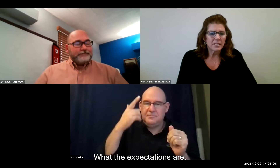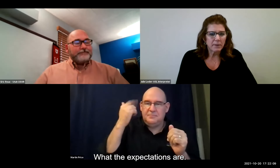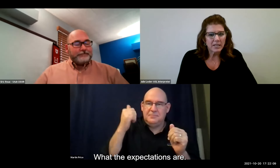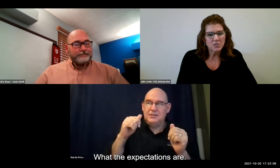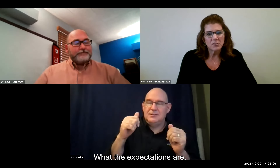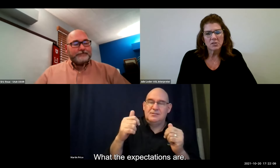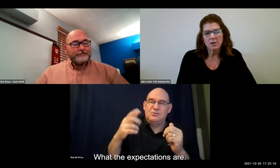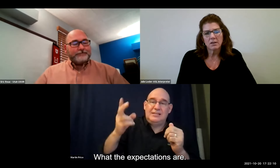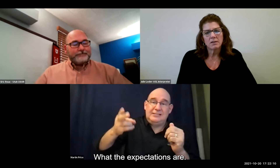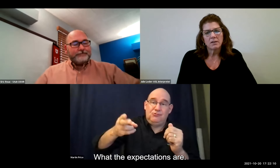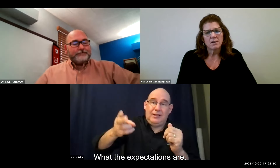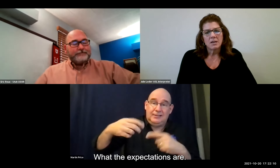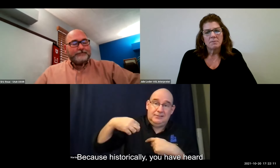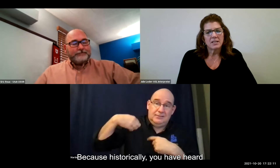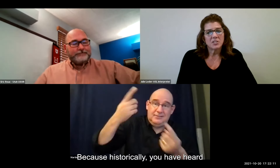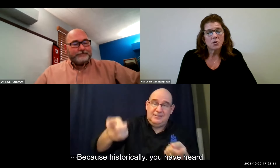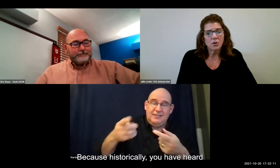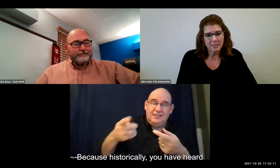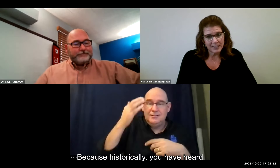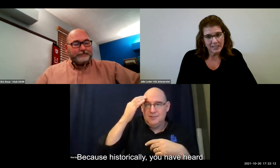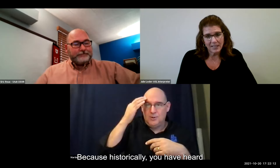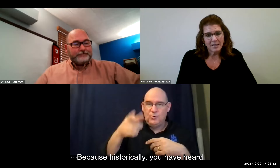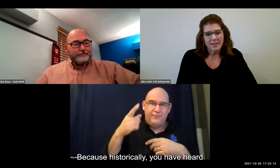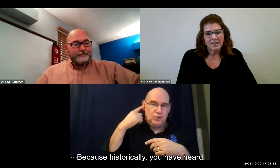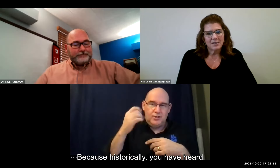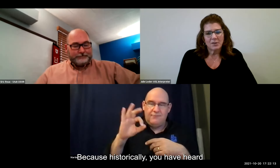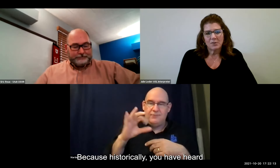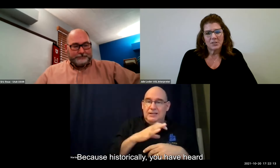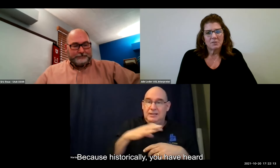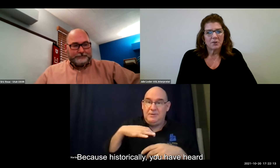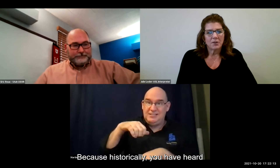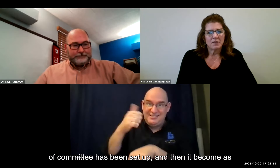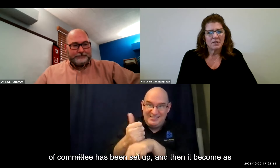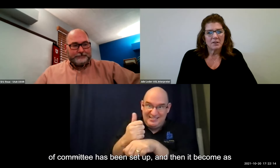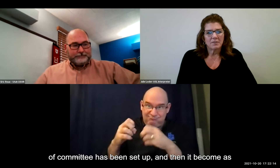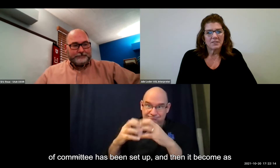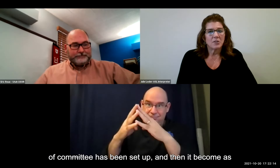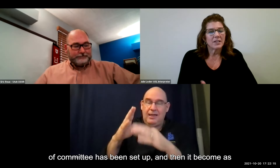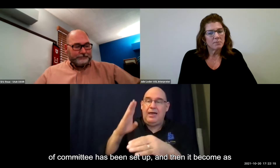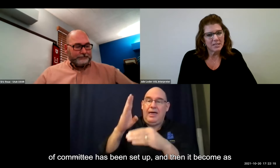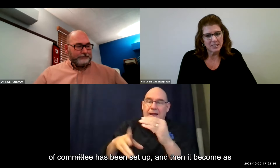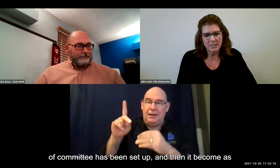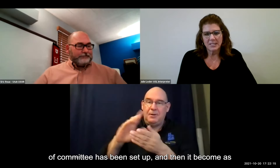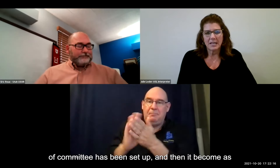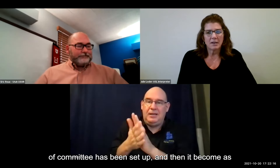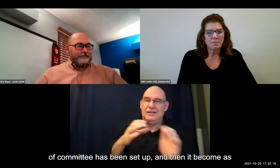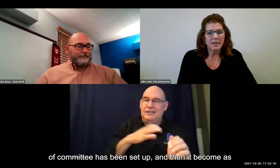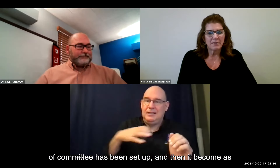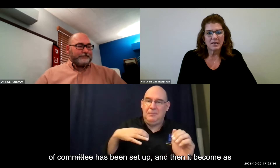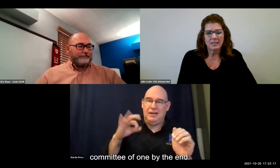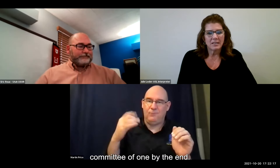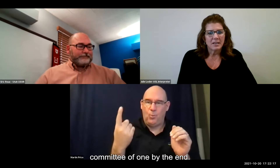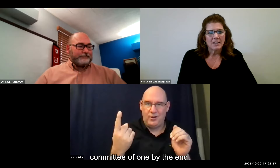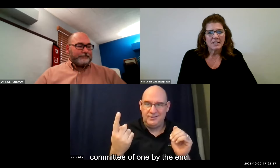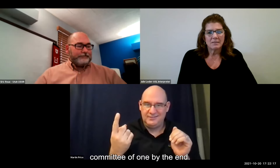what the expectations are, because historically, you've heard of, a committee's been set up